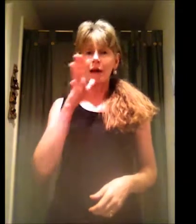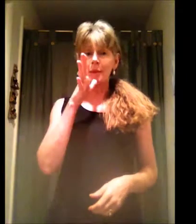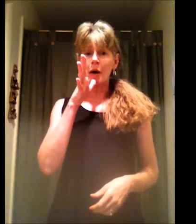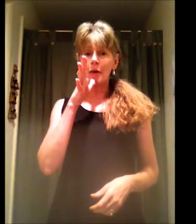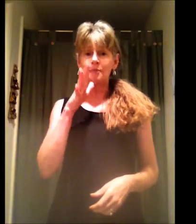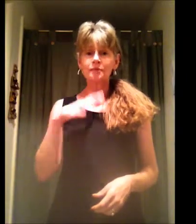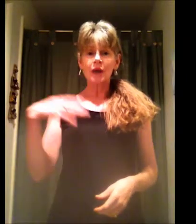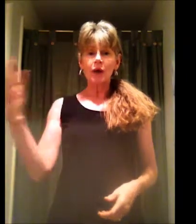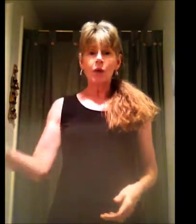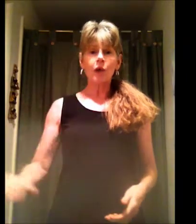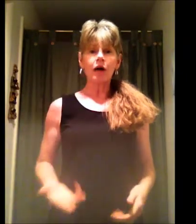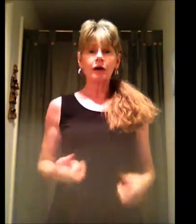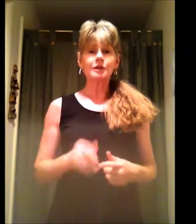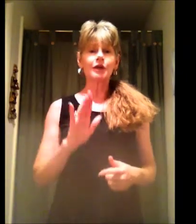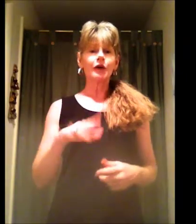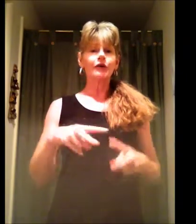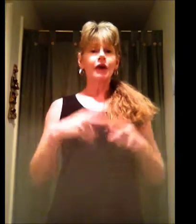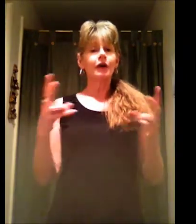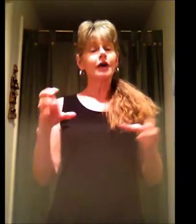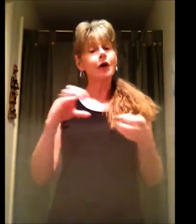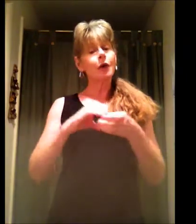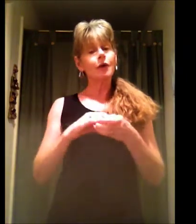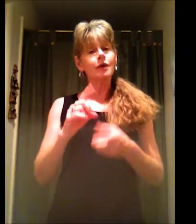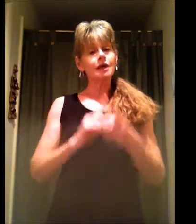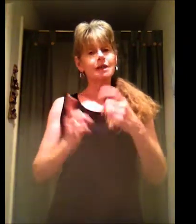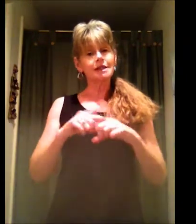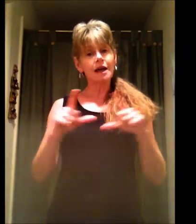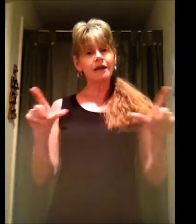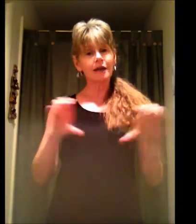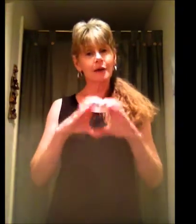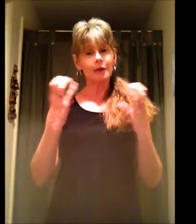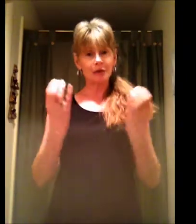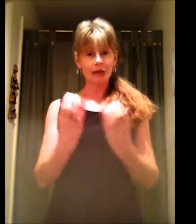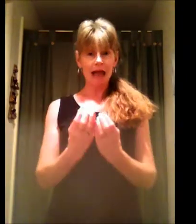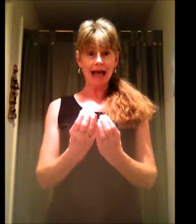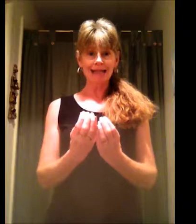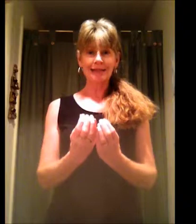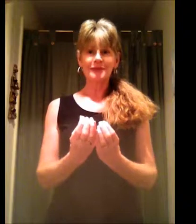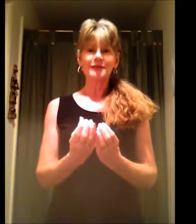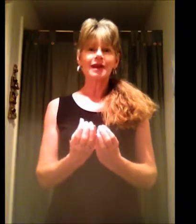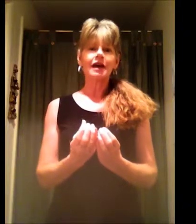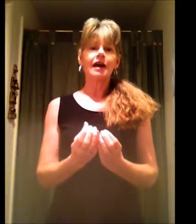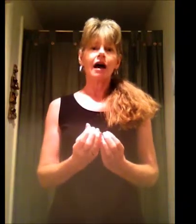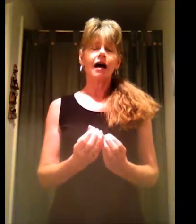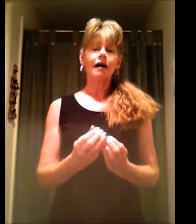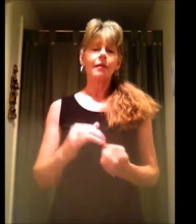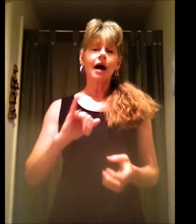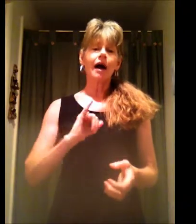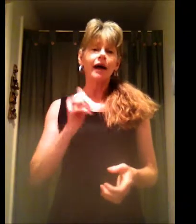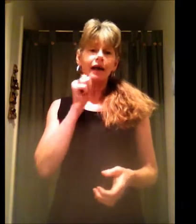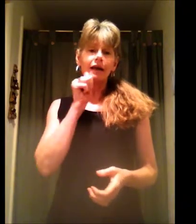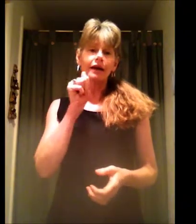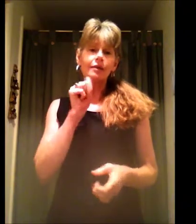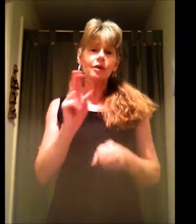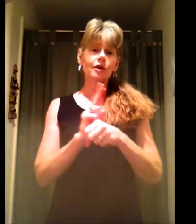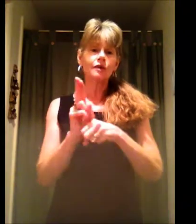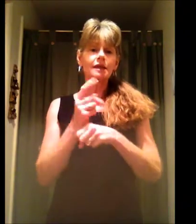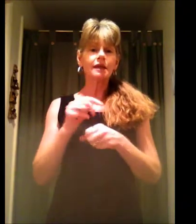Hi, Mom. Welcome to your very own sign language class. I am using